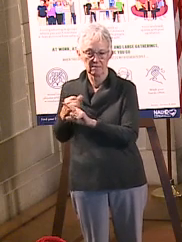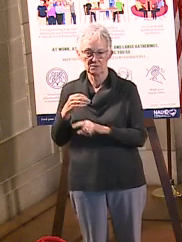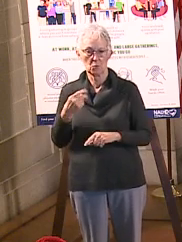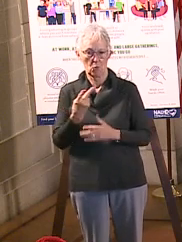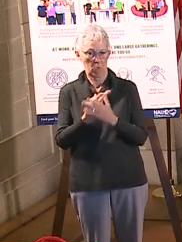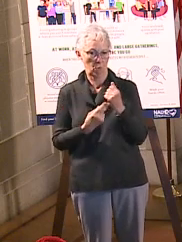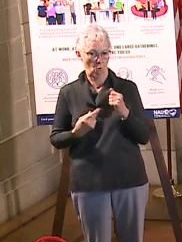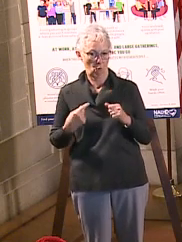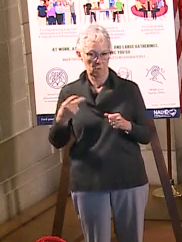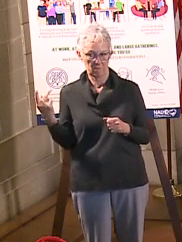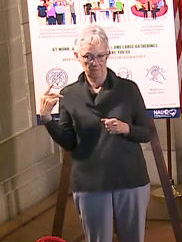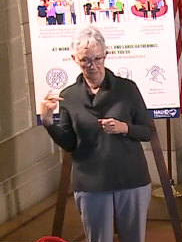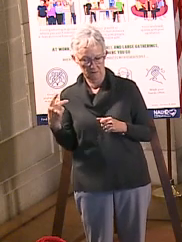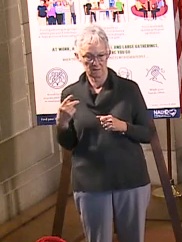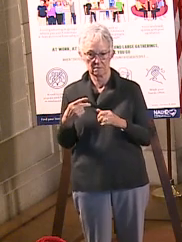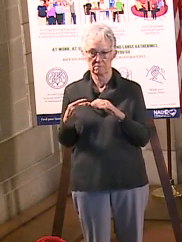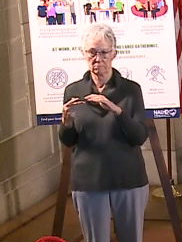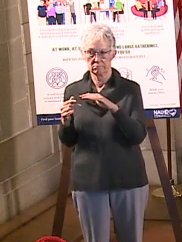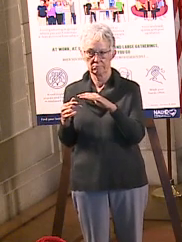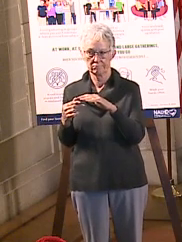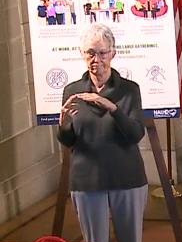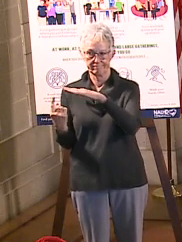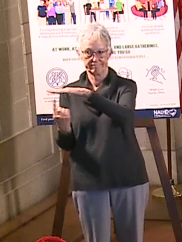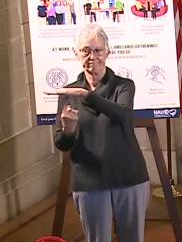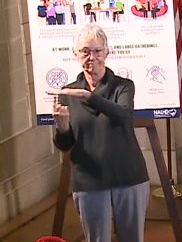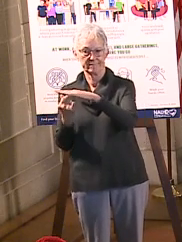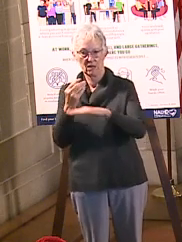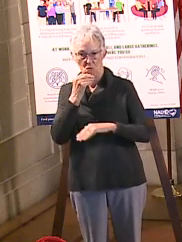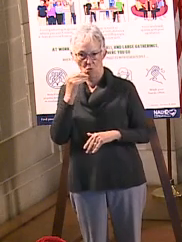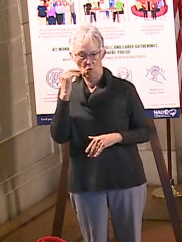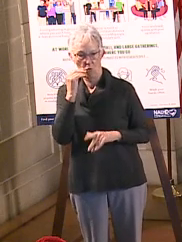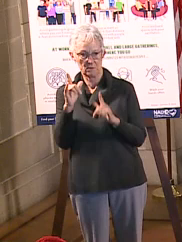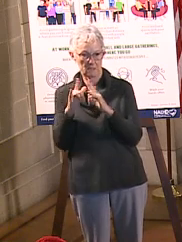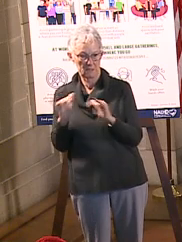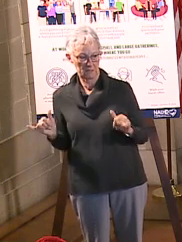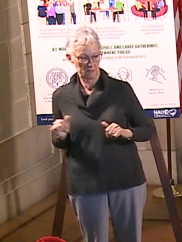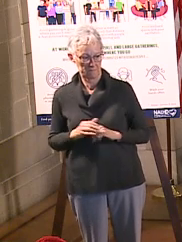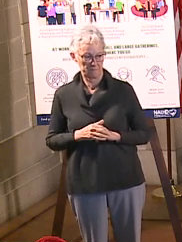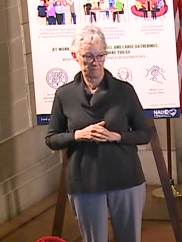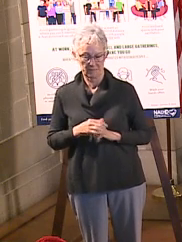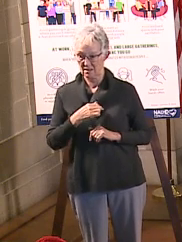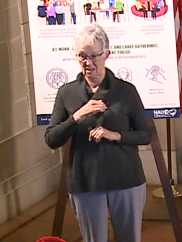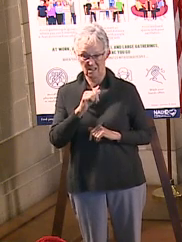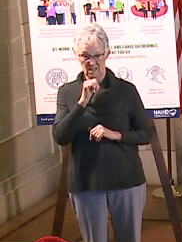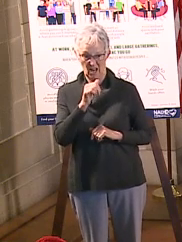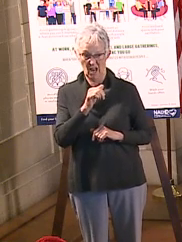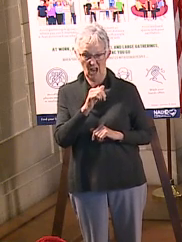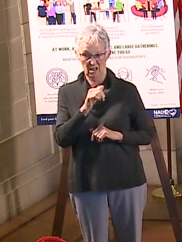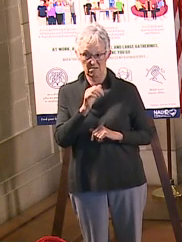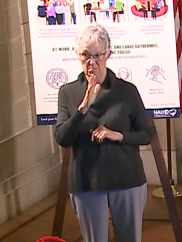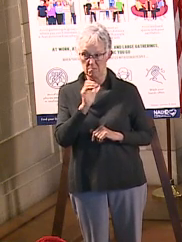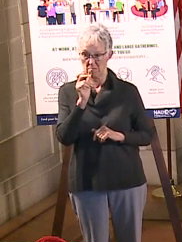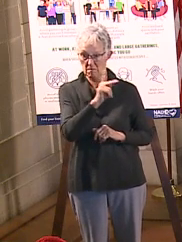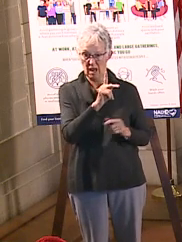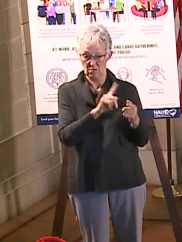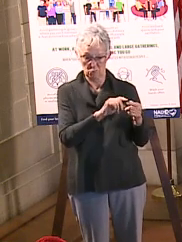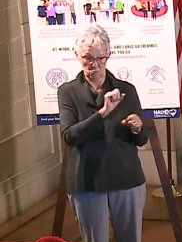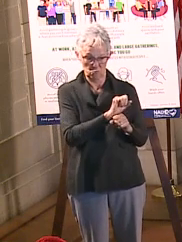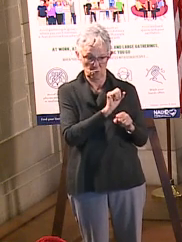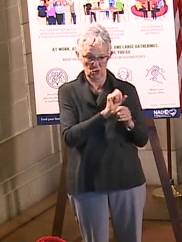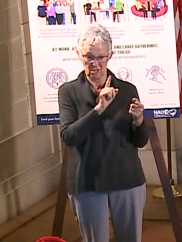time. But we really didn't get back to work. We were cleared to go back to work on October